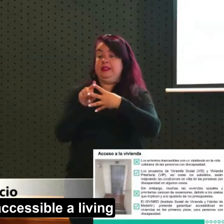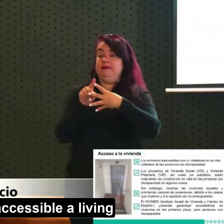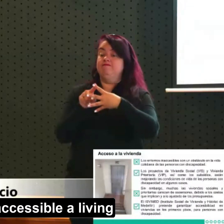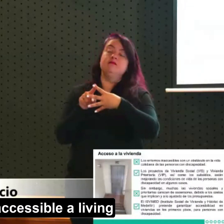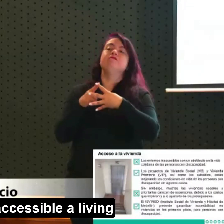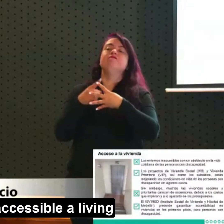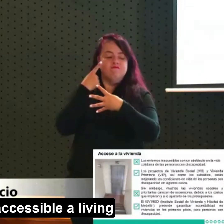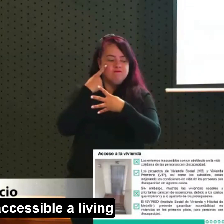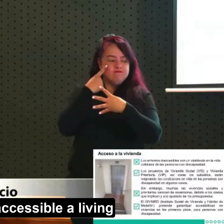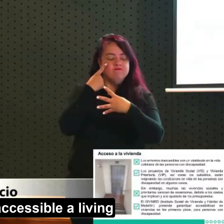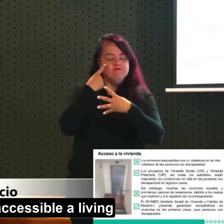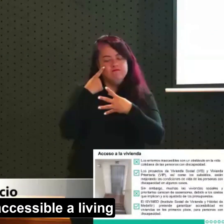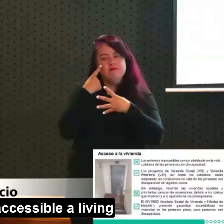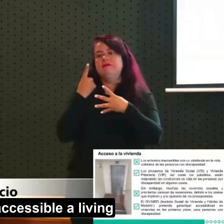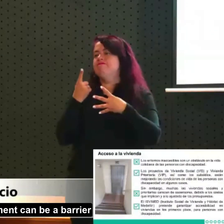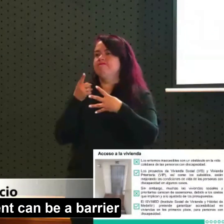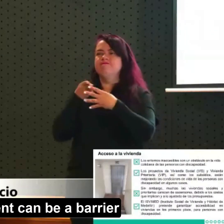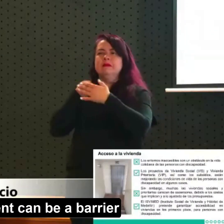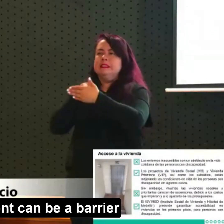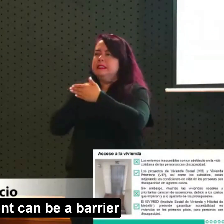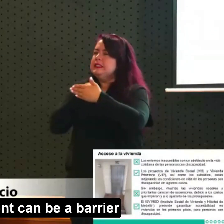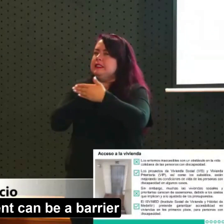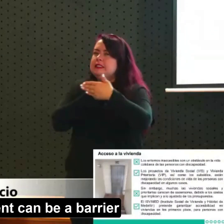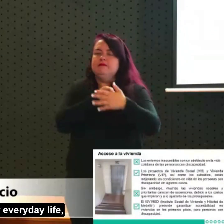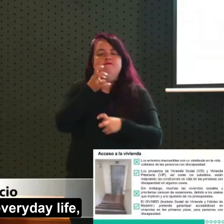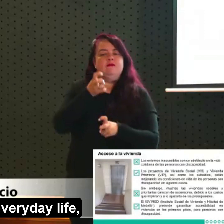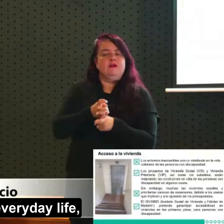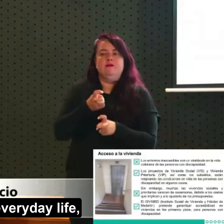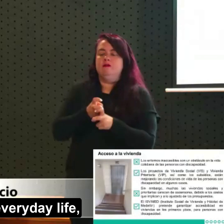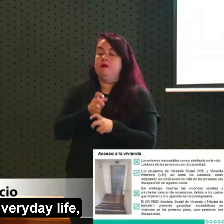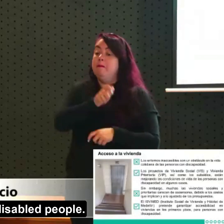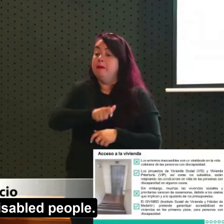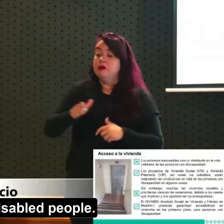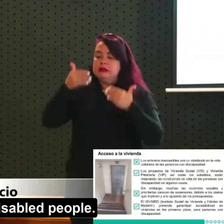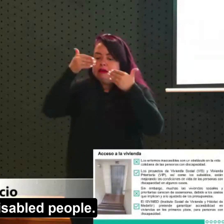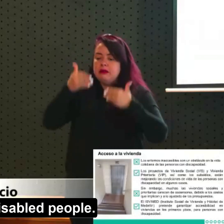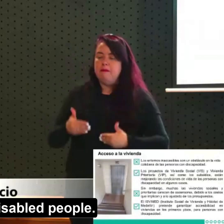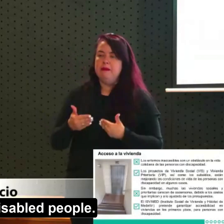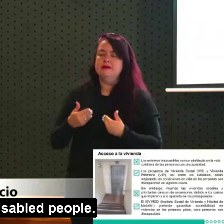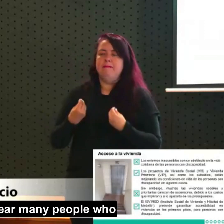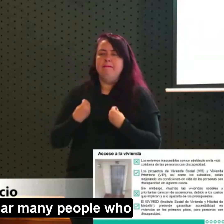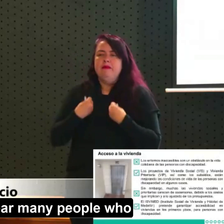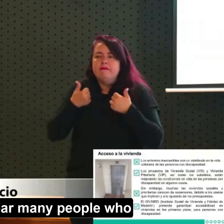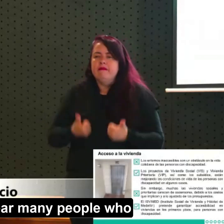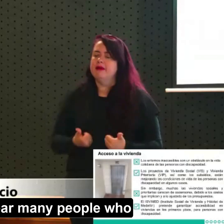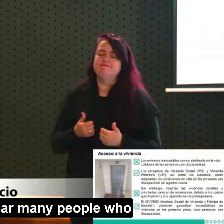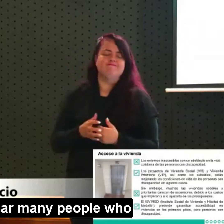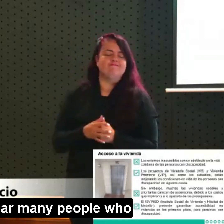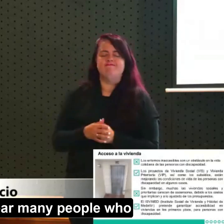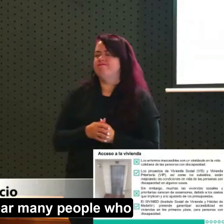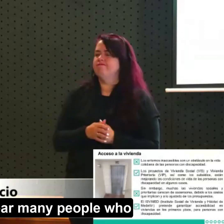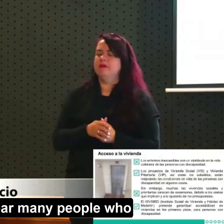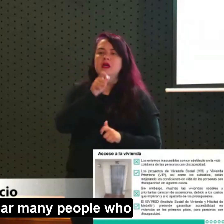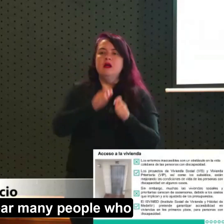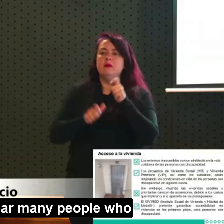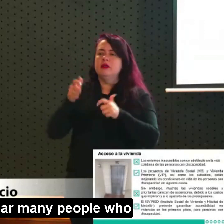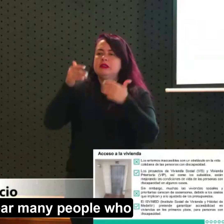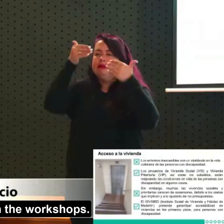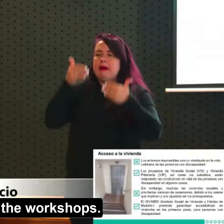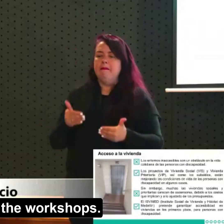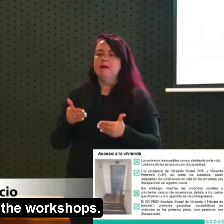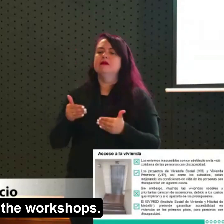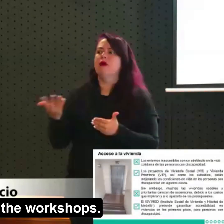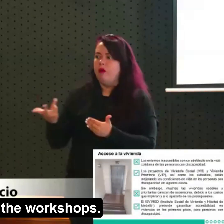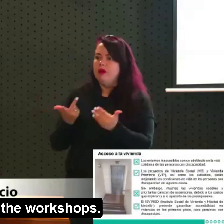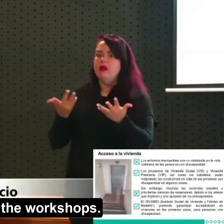that inaccessible living environments can be a barrier for everyday life for disabled people. We heard here many people